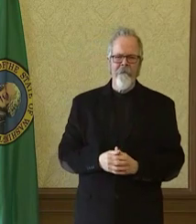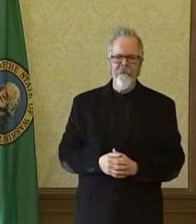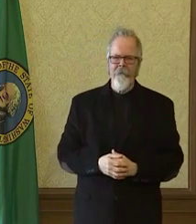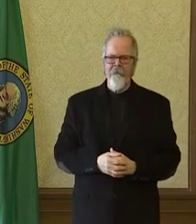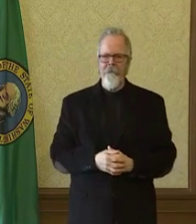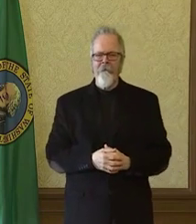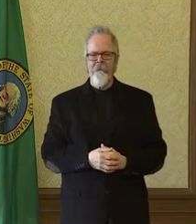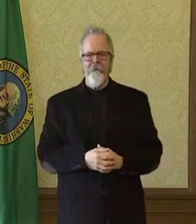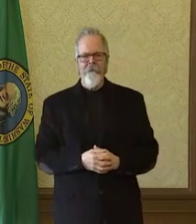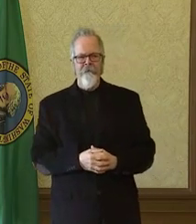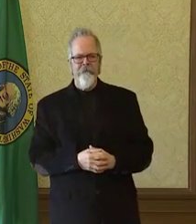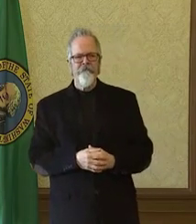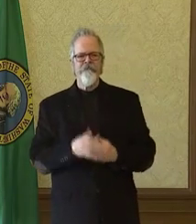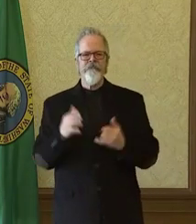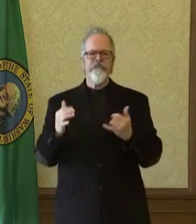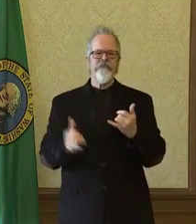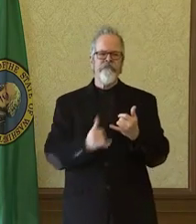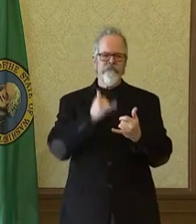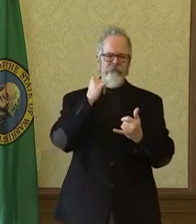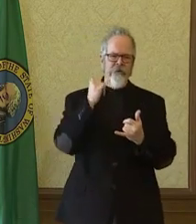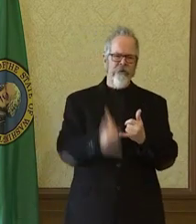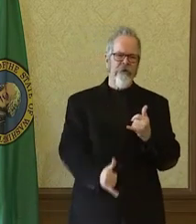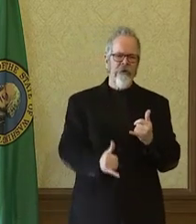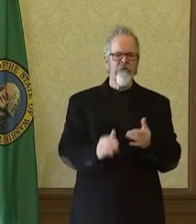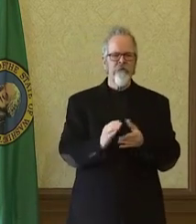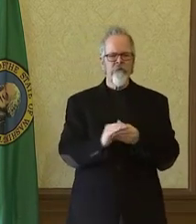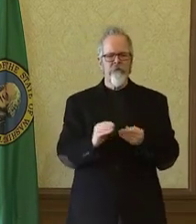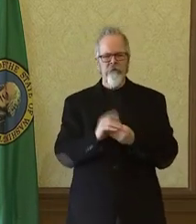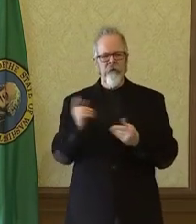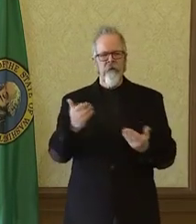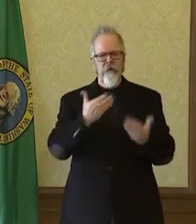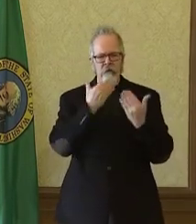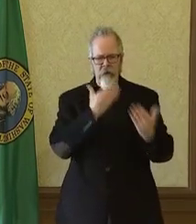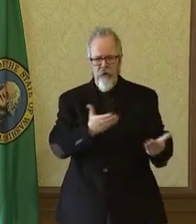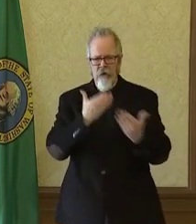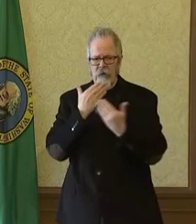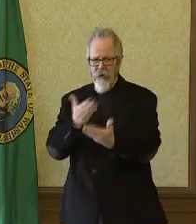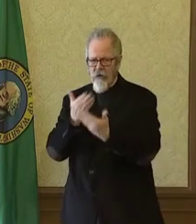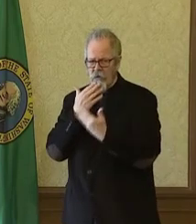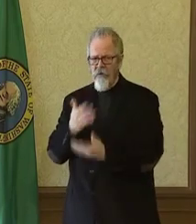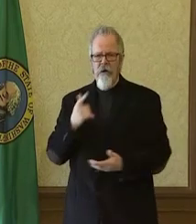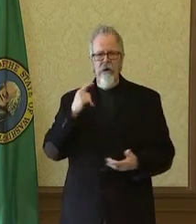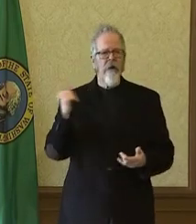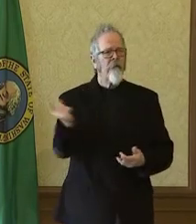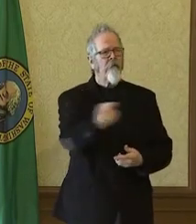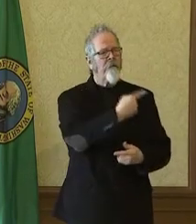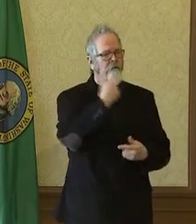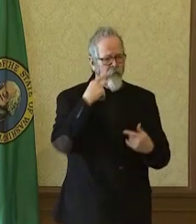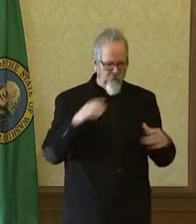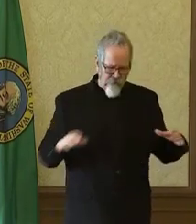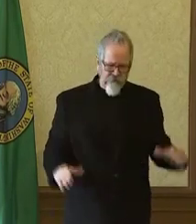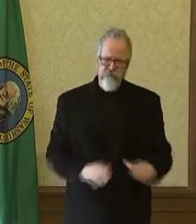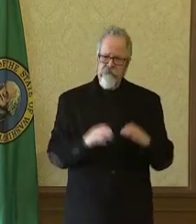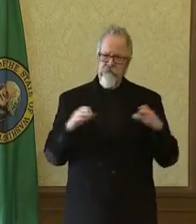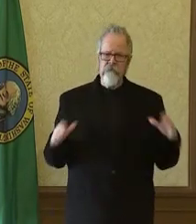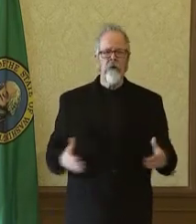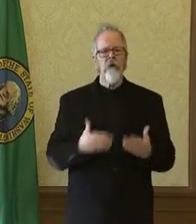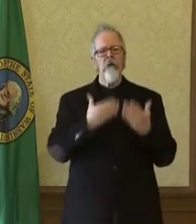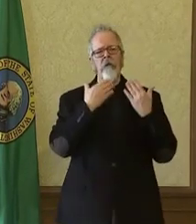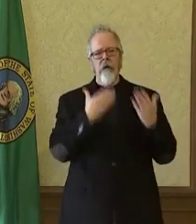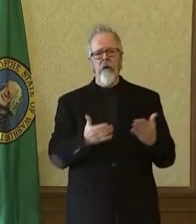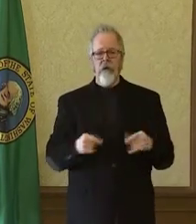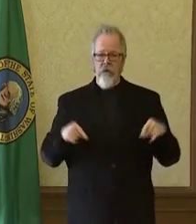Final remarks, just want to thank everyone for what you're doing. You know, winning an effort like this is a collection of thousands